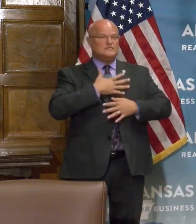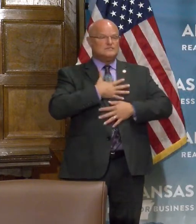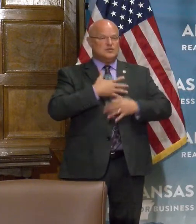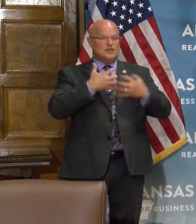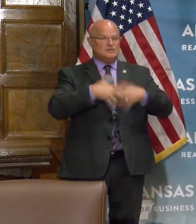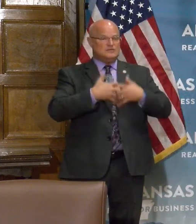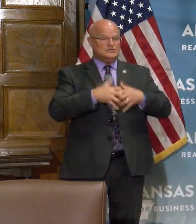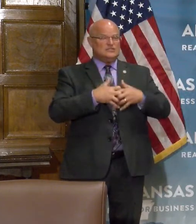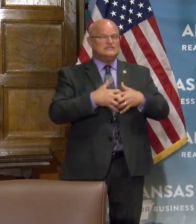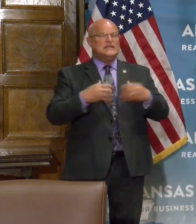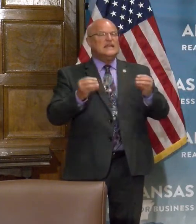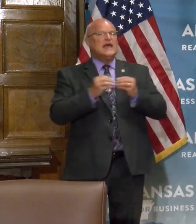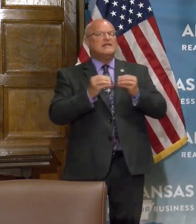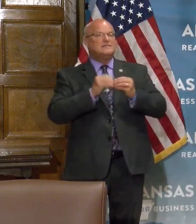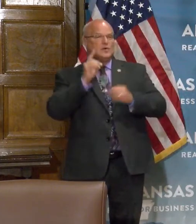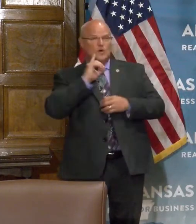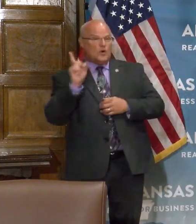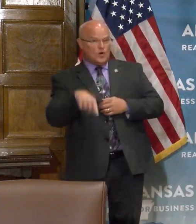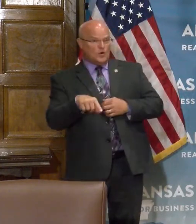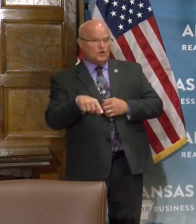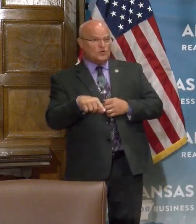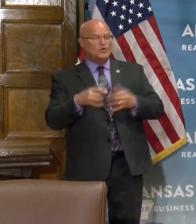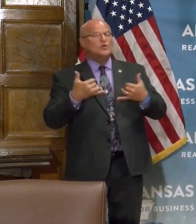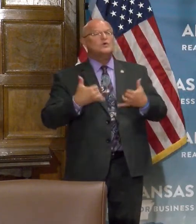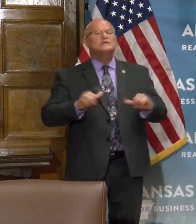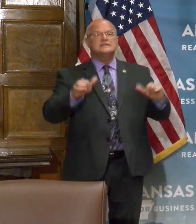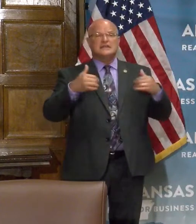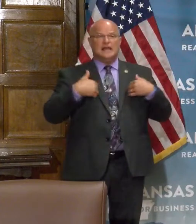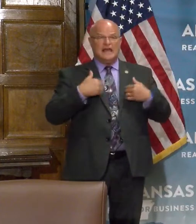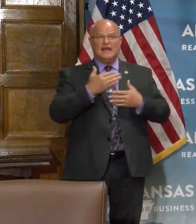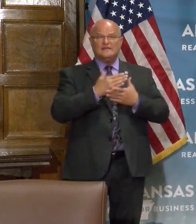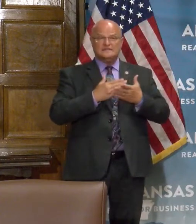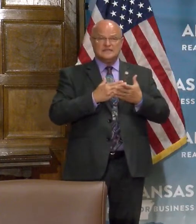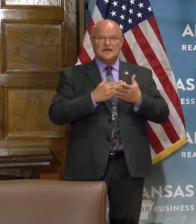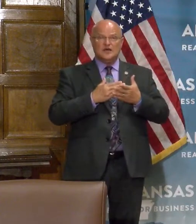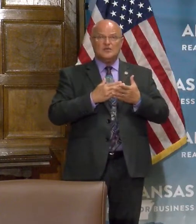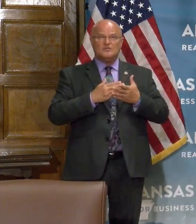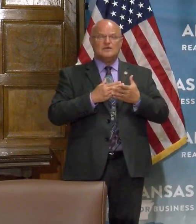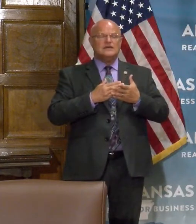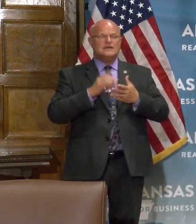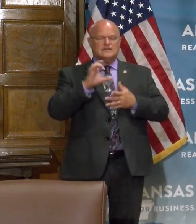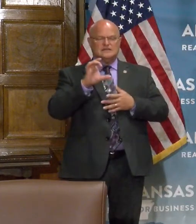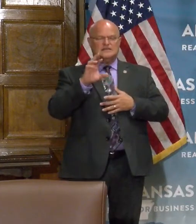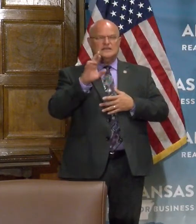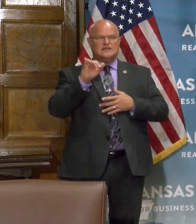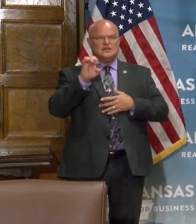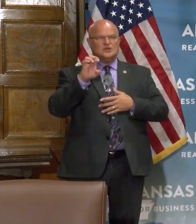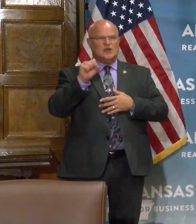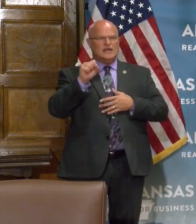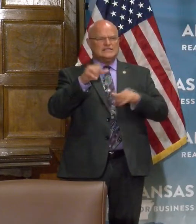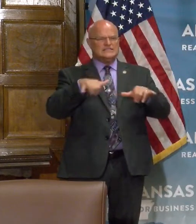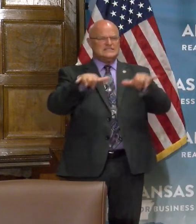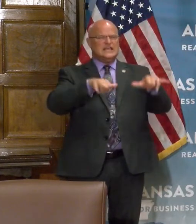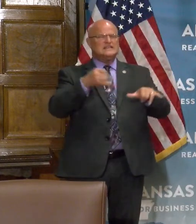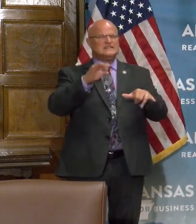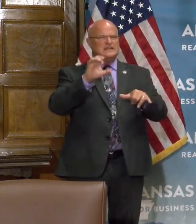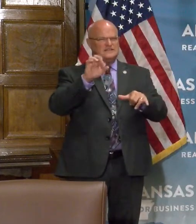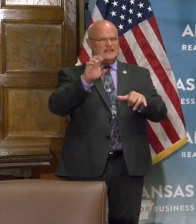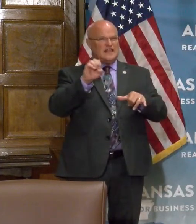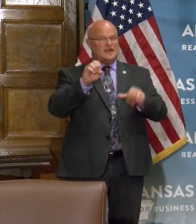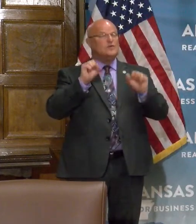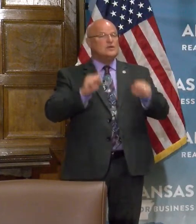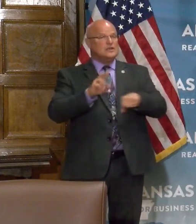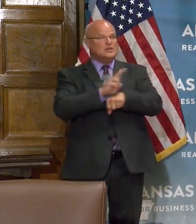additional ventilators that have been on order. We still have some crisis standards of care that we could convert, for